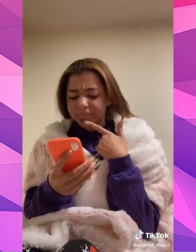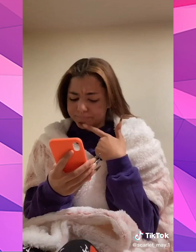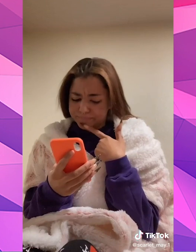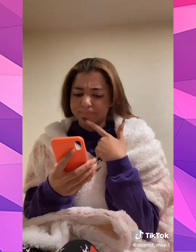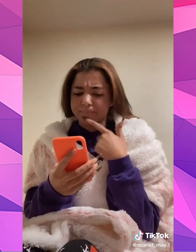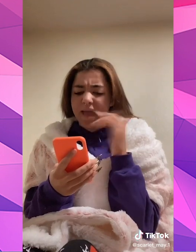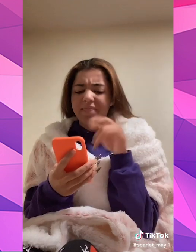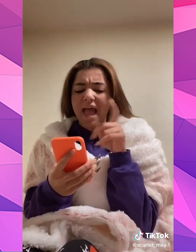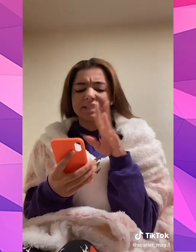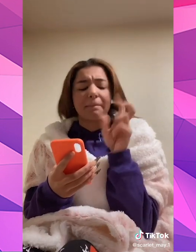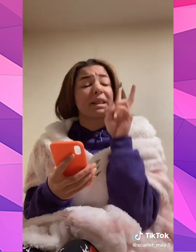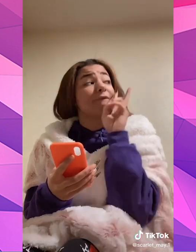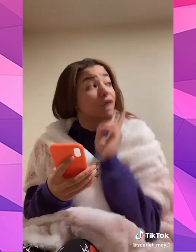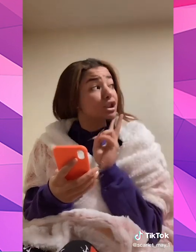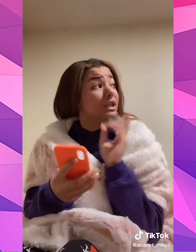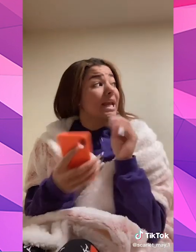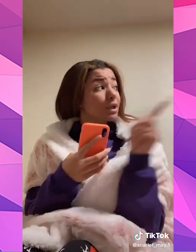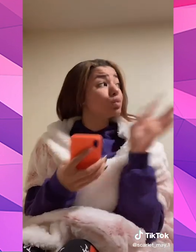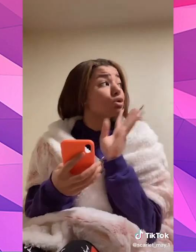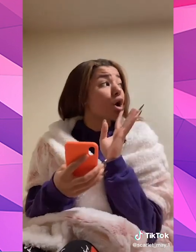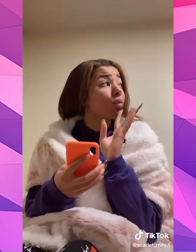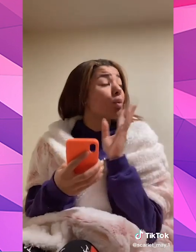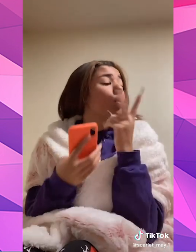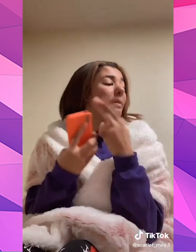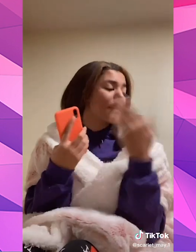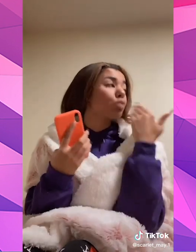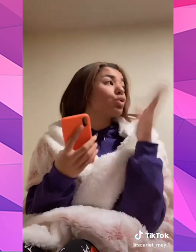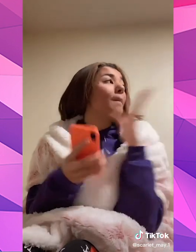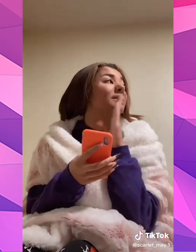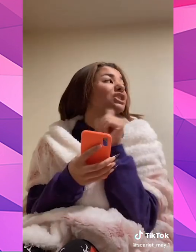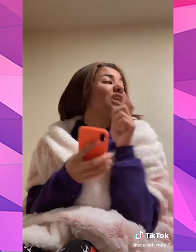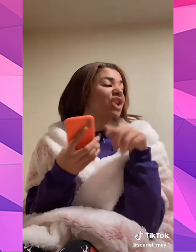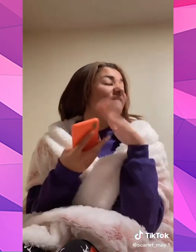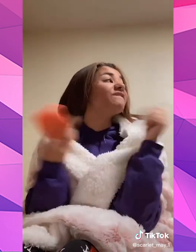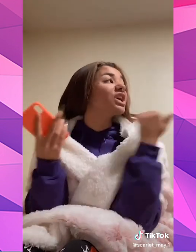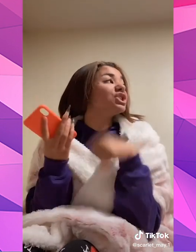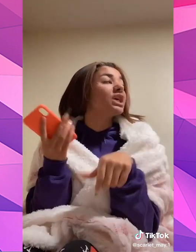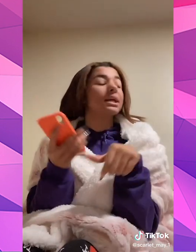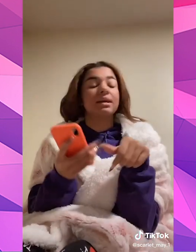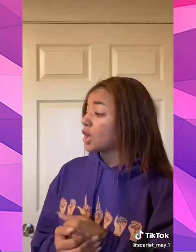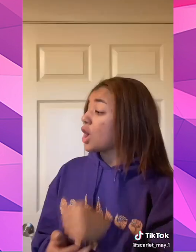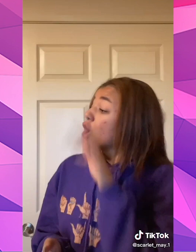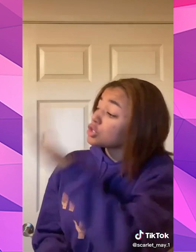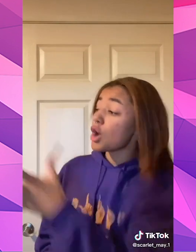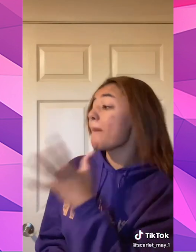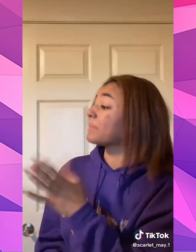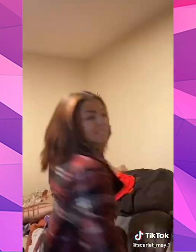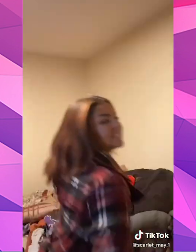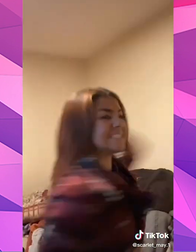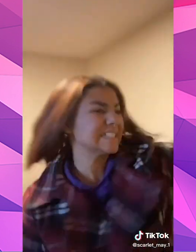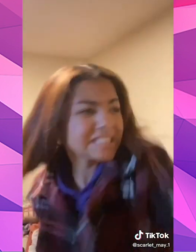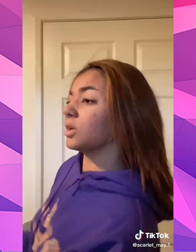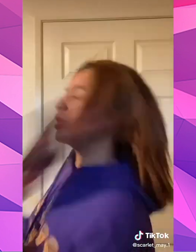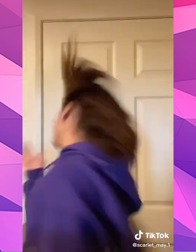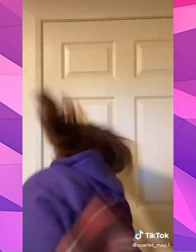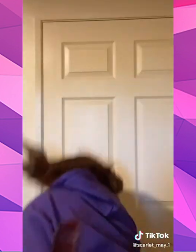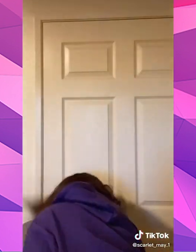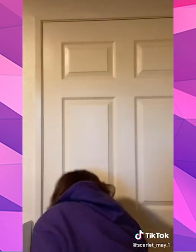Hmm That has to be the virgin And you talking We both know your bitch ass Couldn't fuck shit Your mama's a bitch